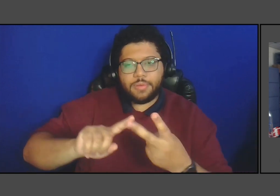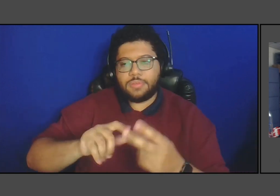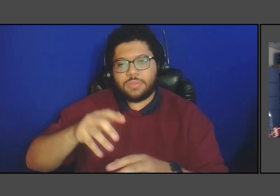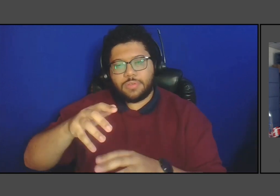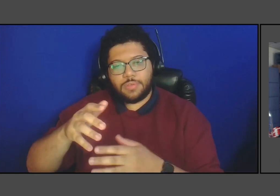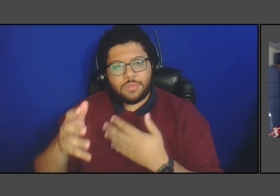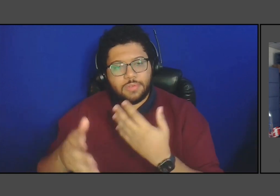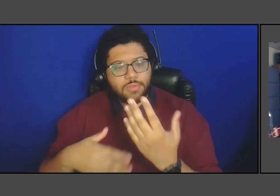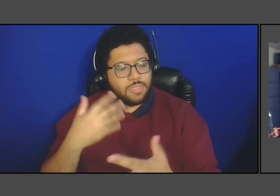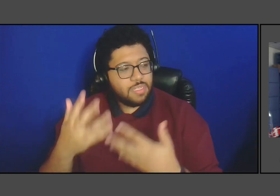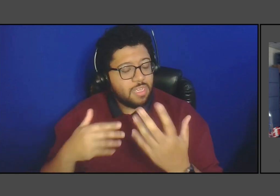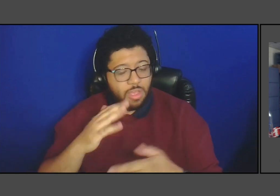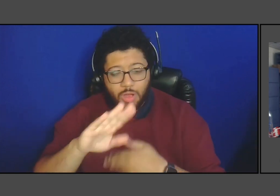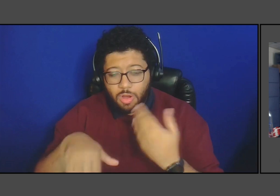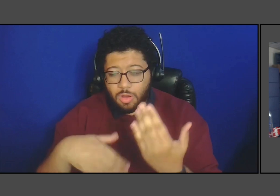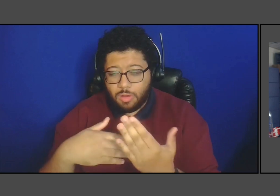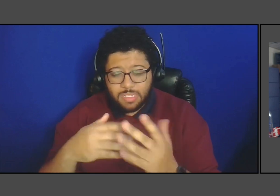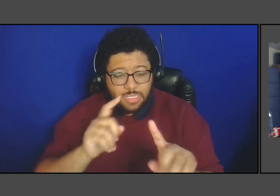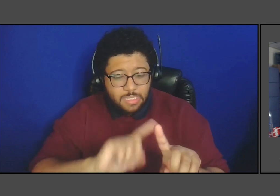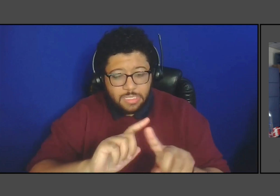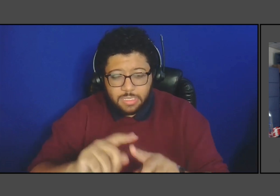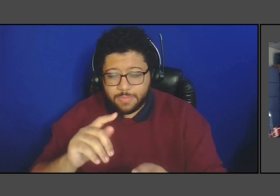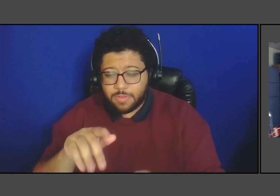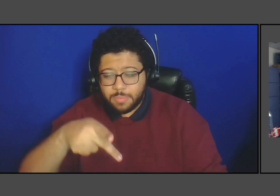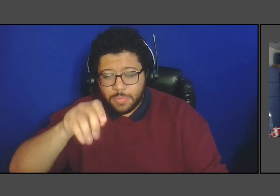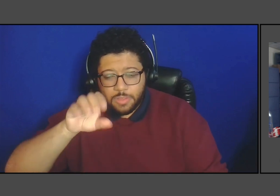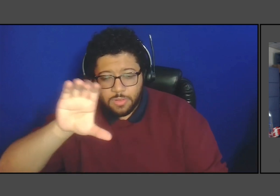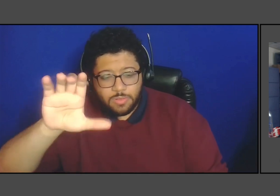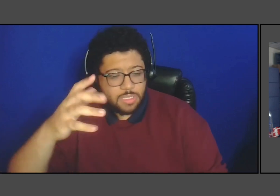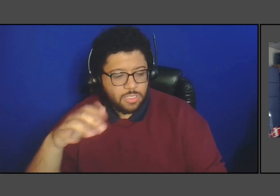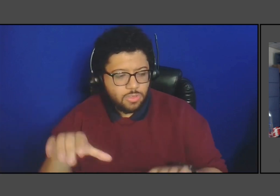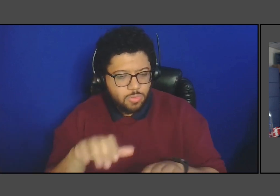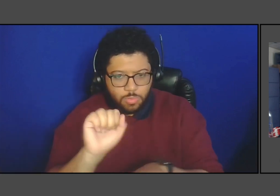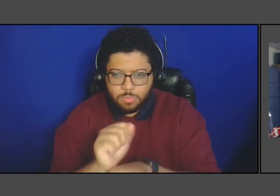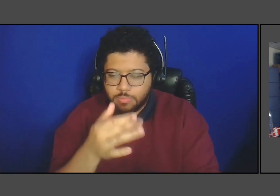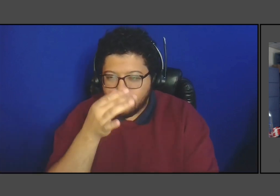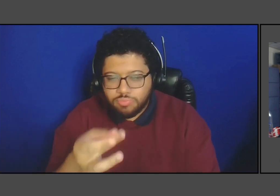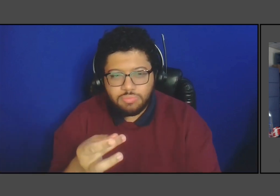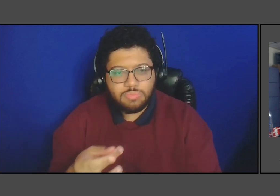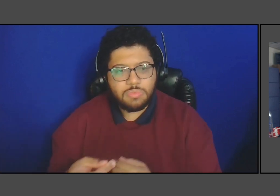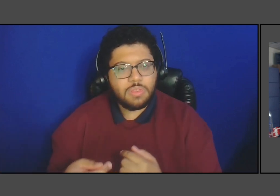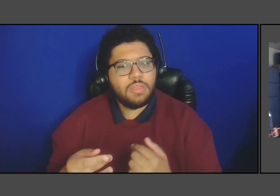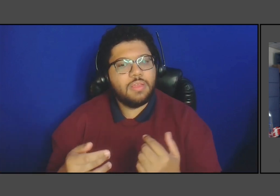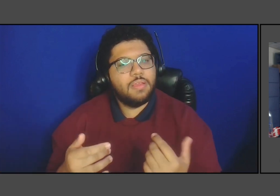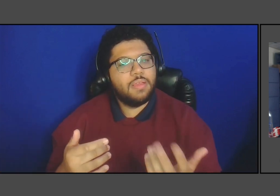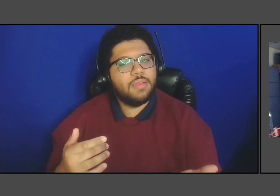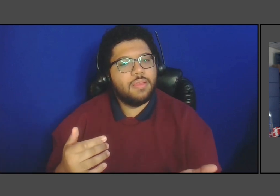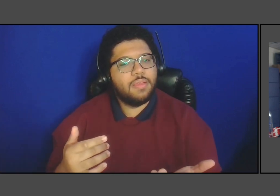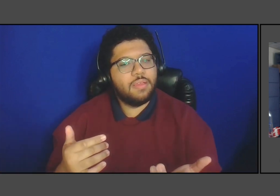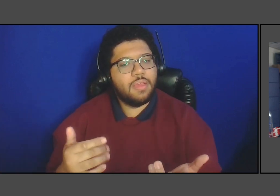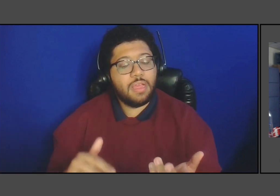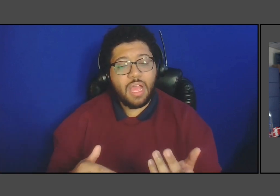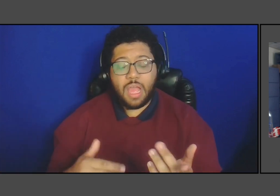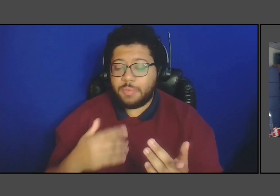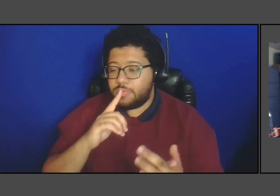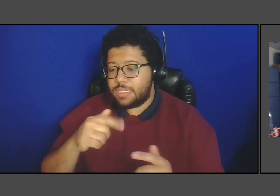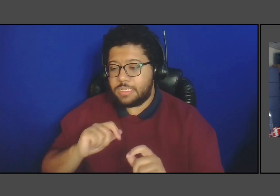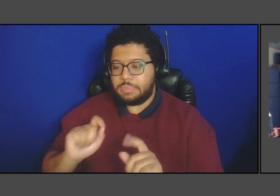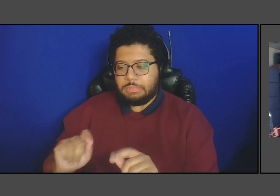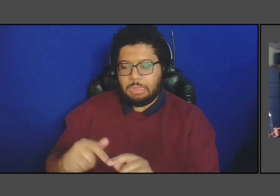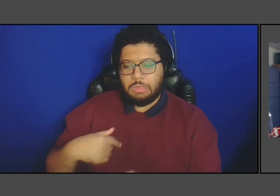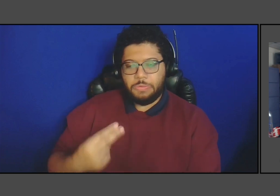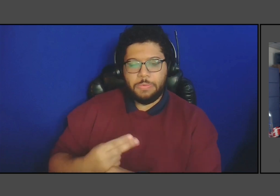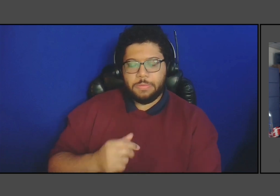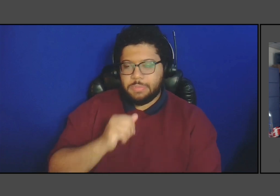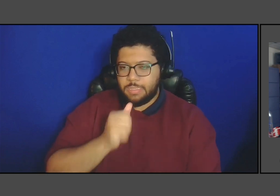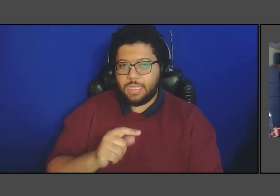of color doing interesting work. Of course, I don't, you know, I think, you know, I don't get a lot on TikTok and all that because I'm recovering from a